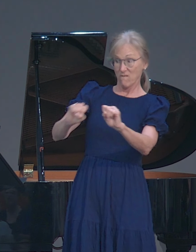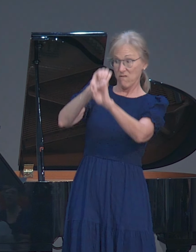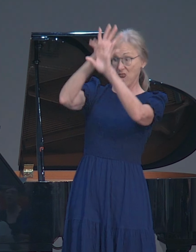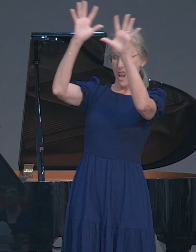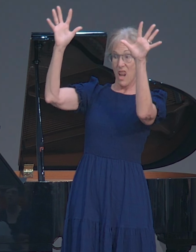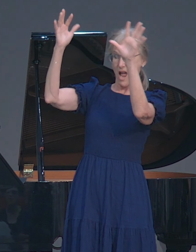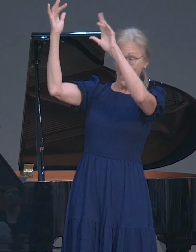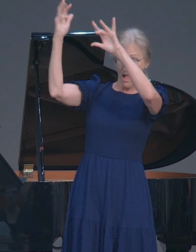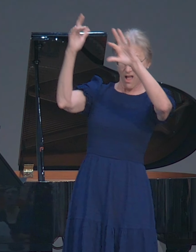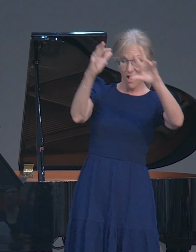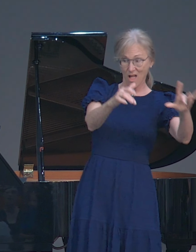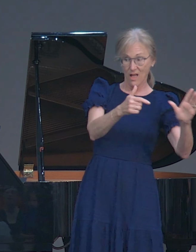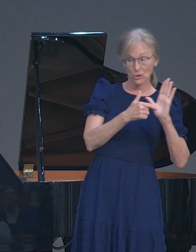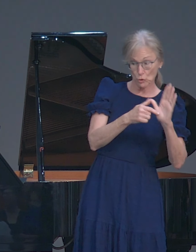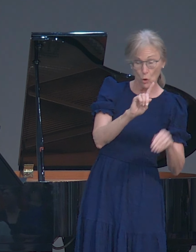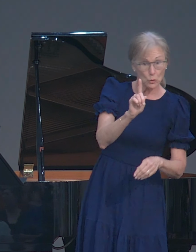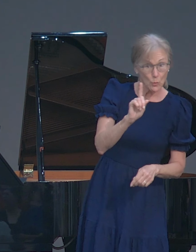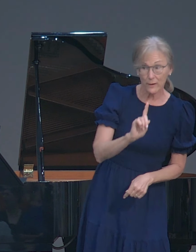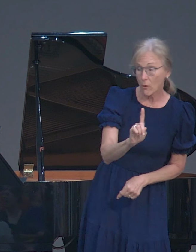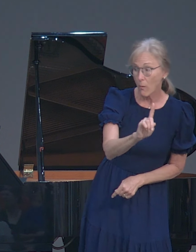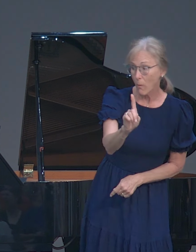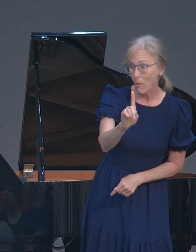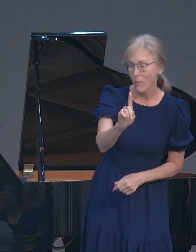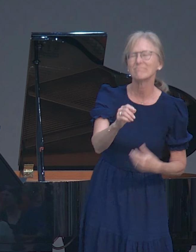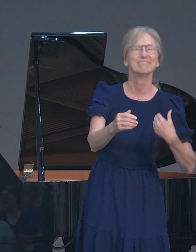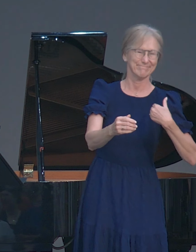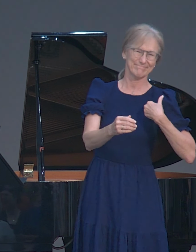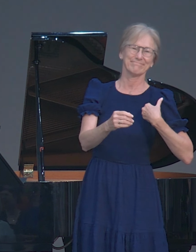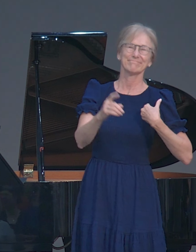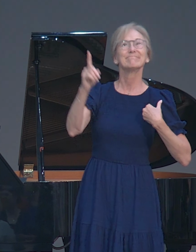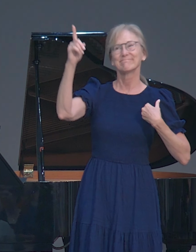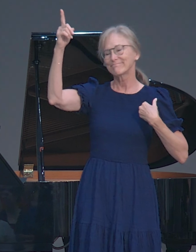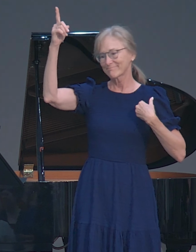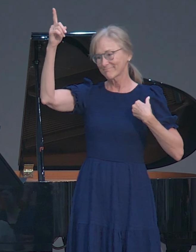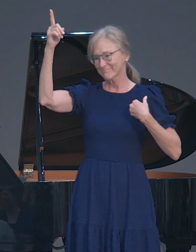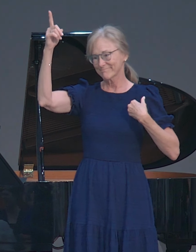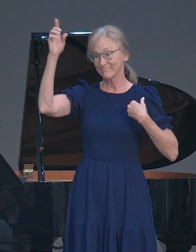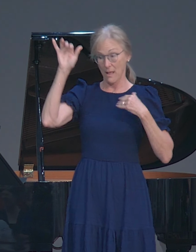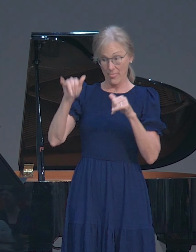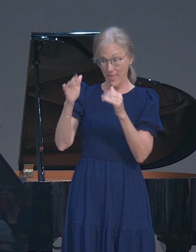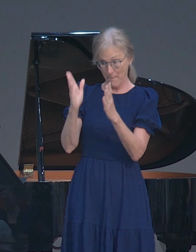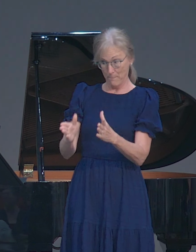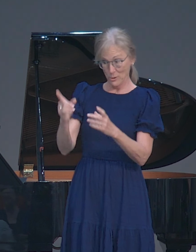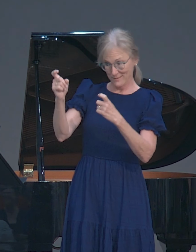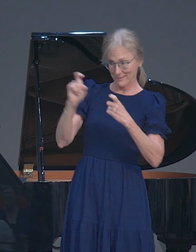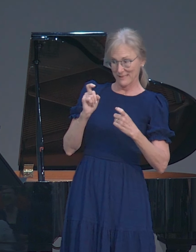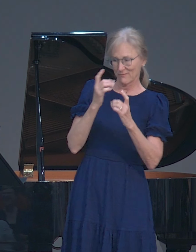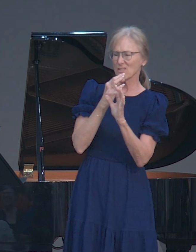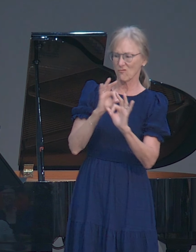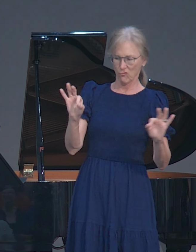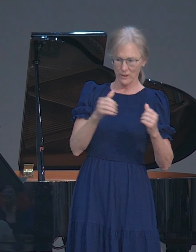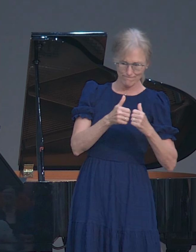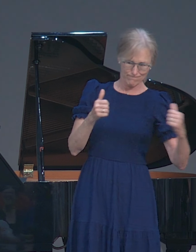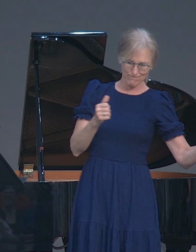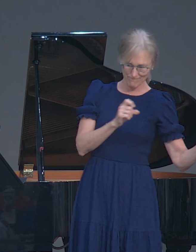shows the way to give us freedom from sin,